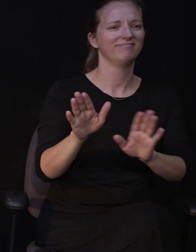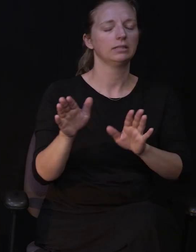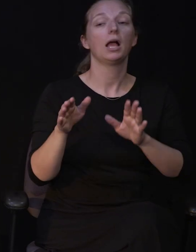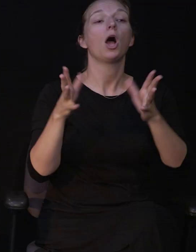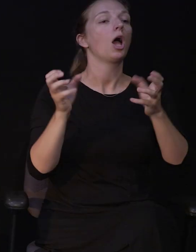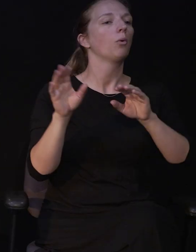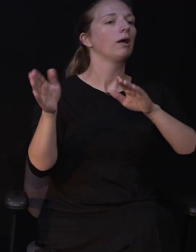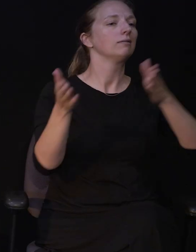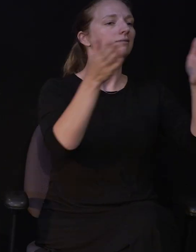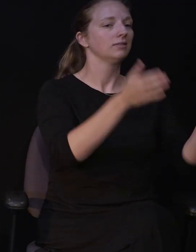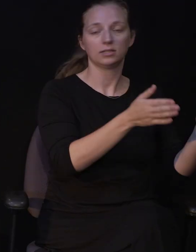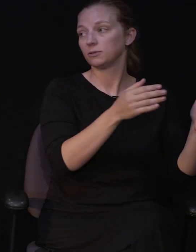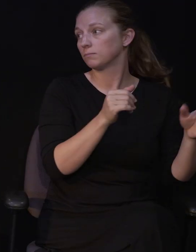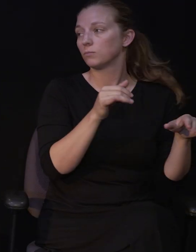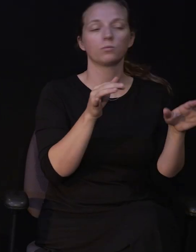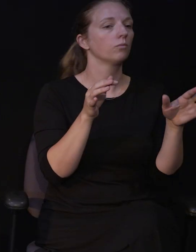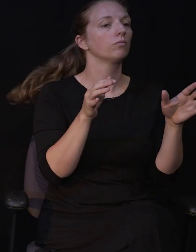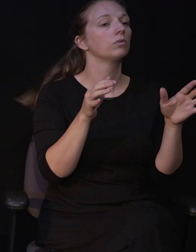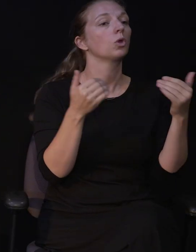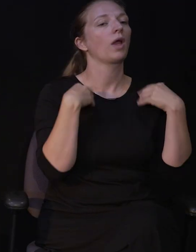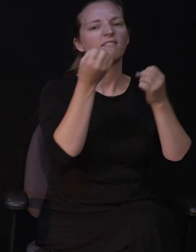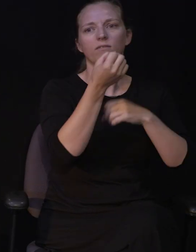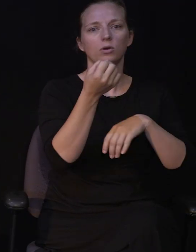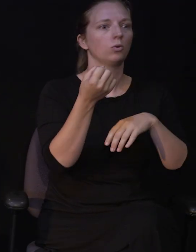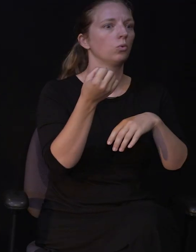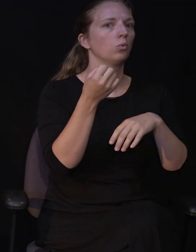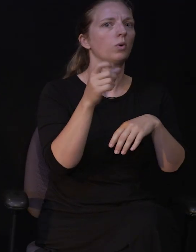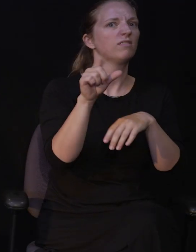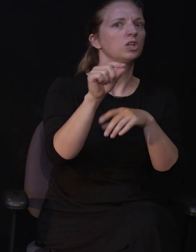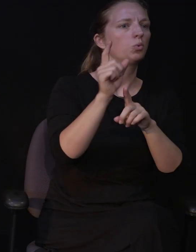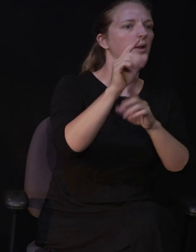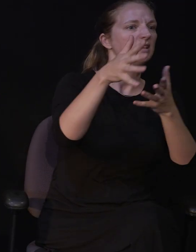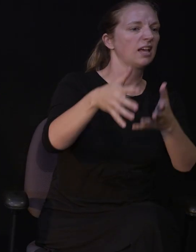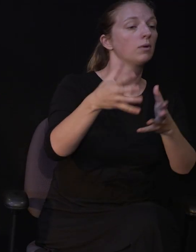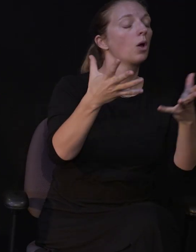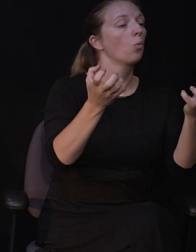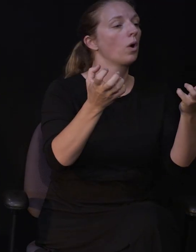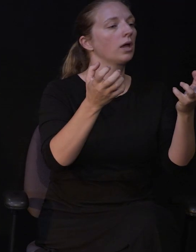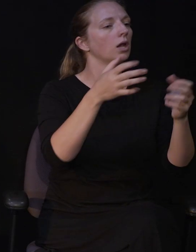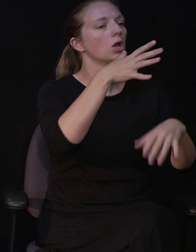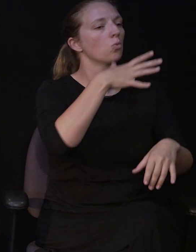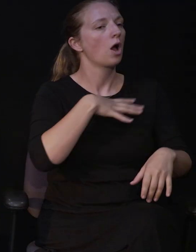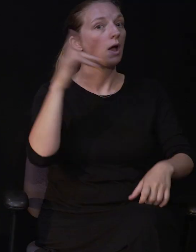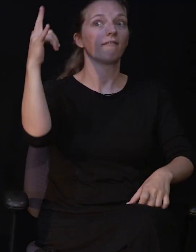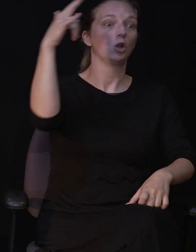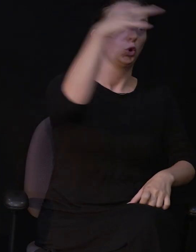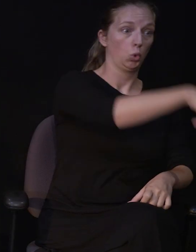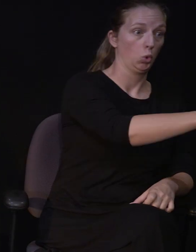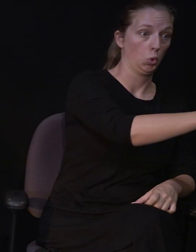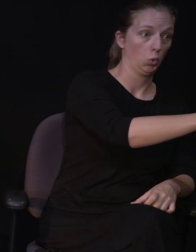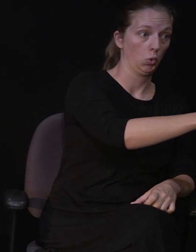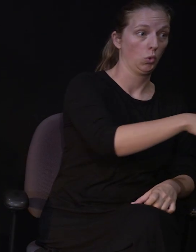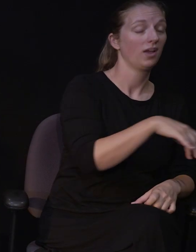I want to go over here, then I want to go over here. We've got 20 more minutes, but I wanted to get a woman who flew here